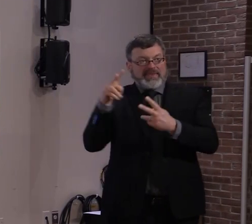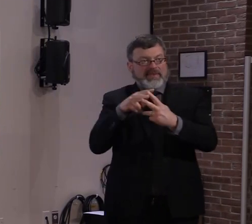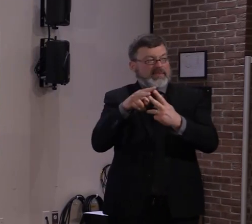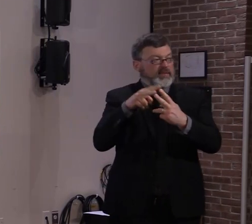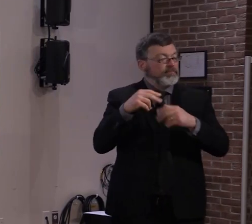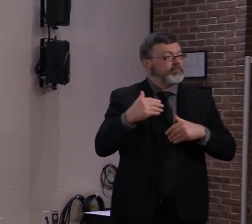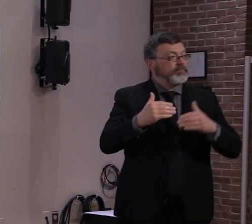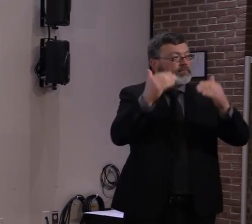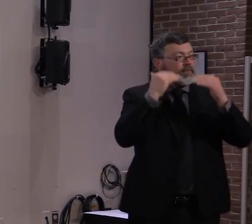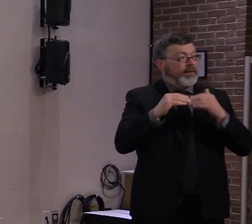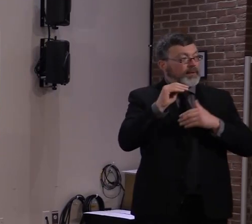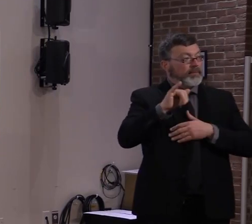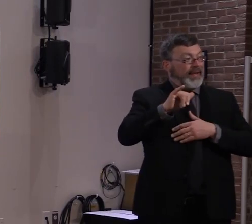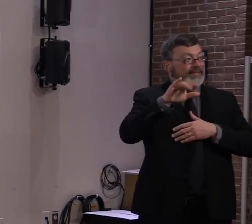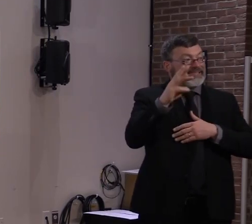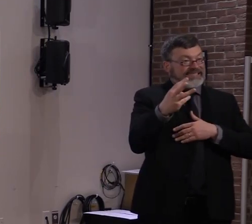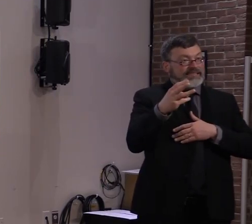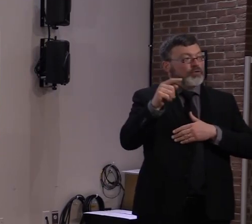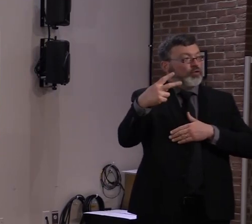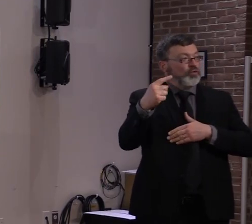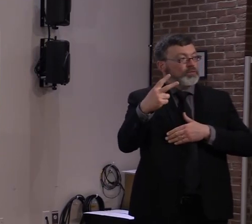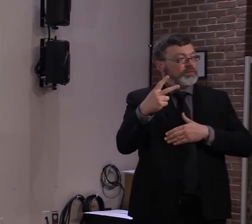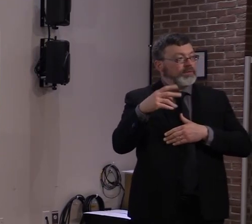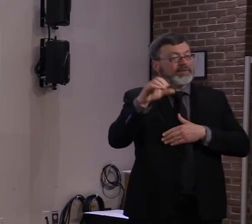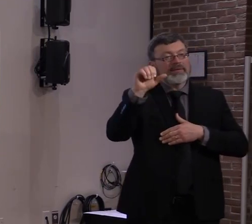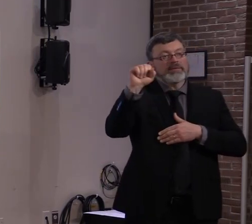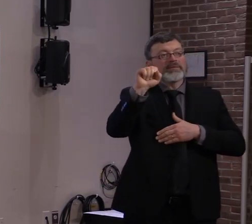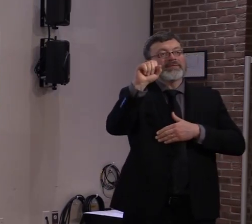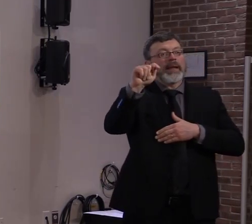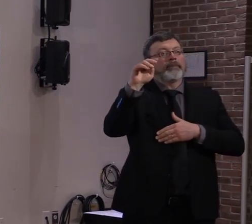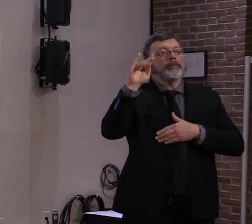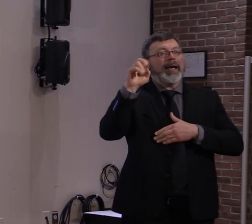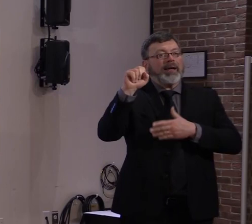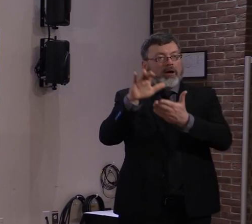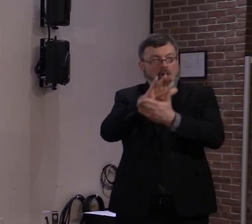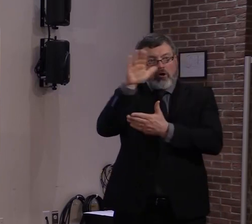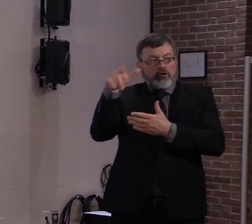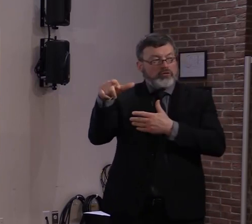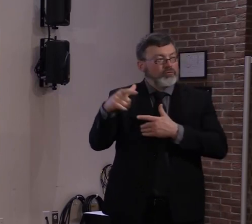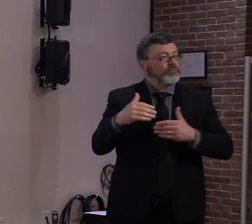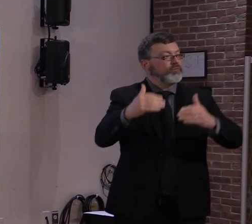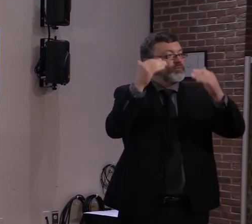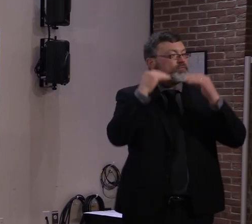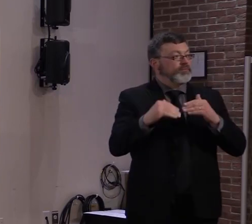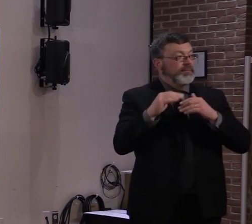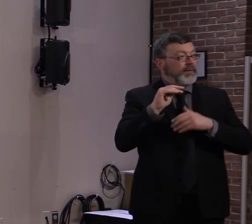older can sign up for these clinics. Again, you can sign up online at